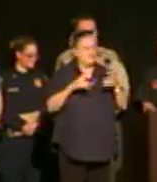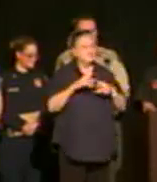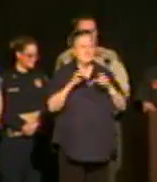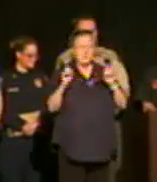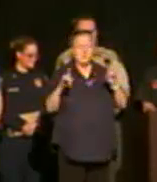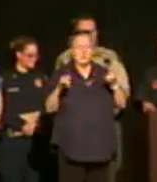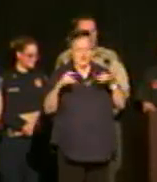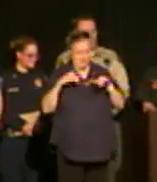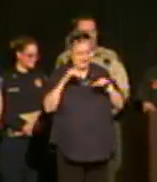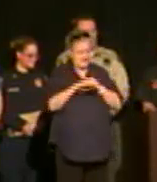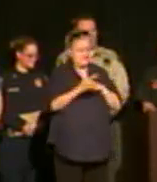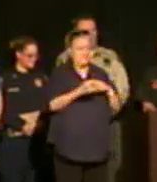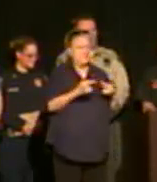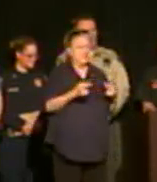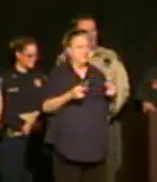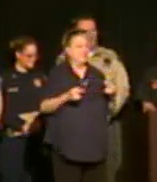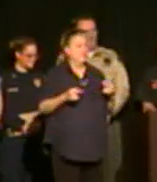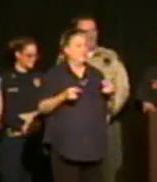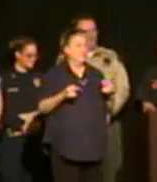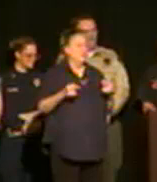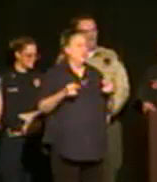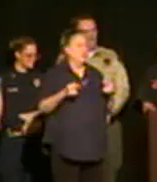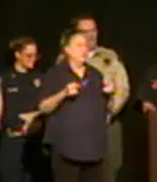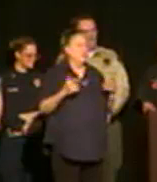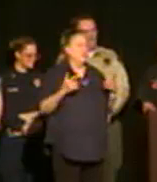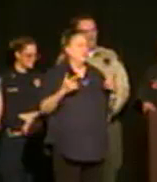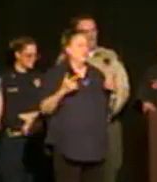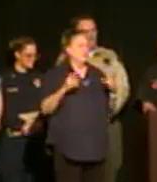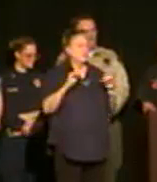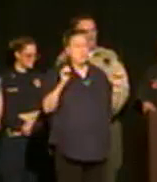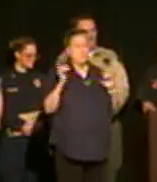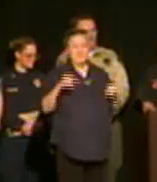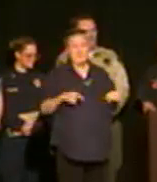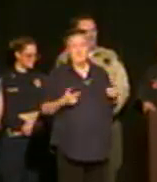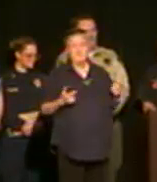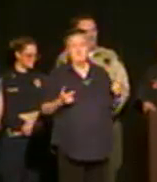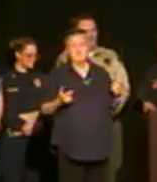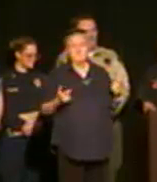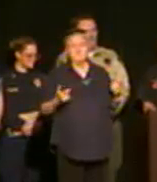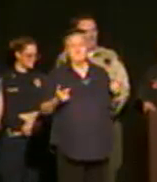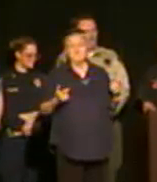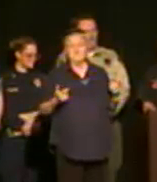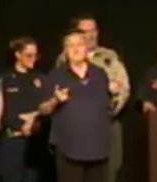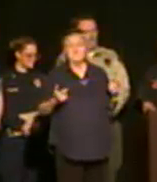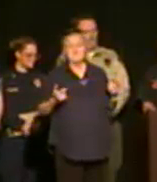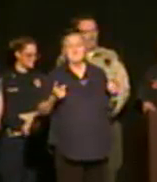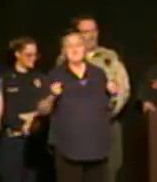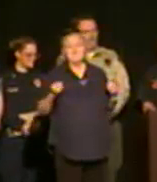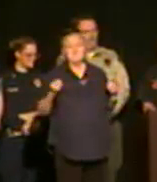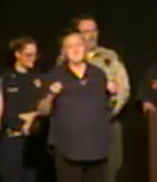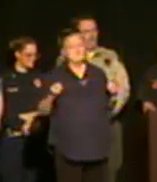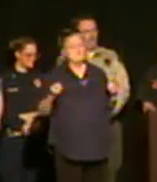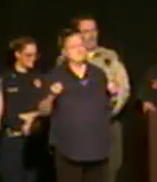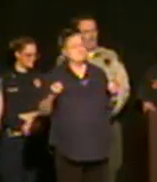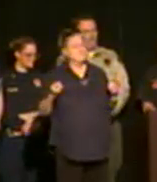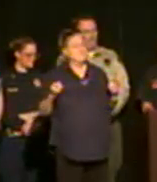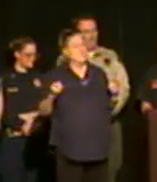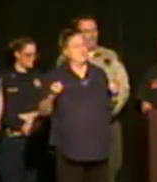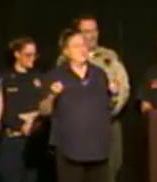okay, we'll send somebody out. And then nobody came out. So